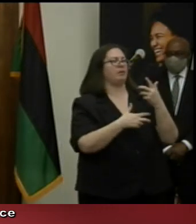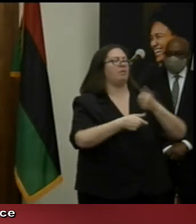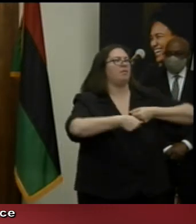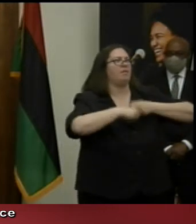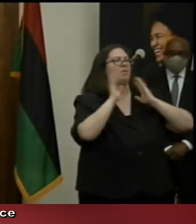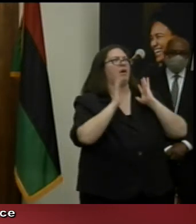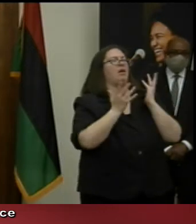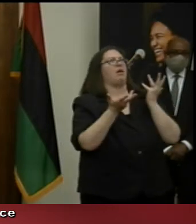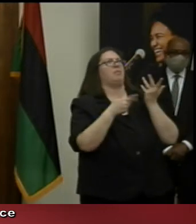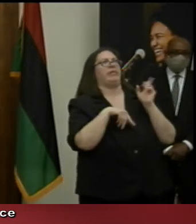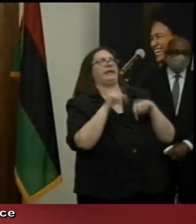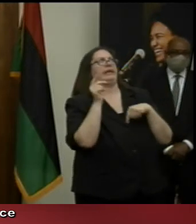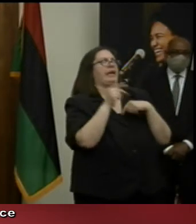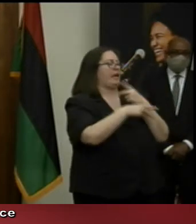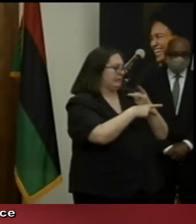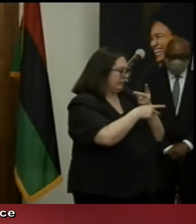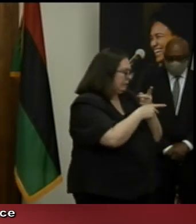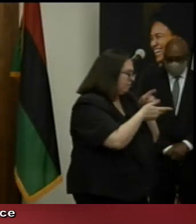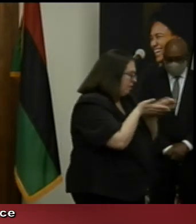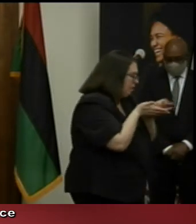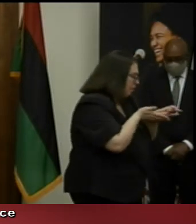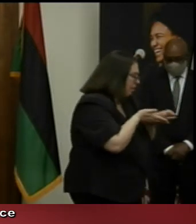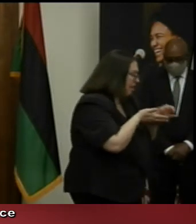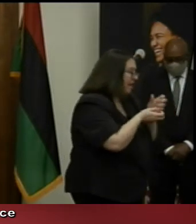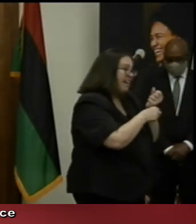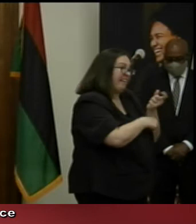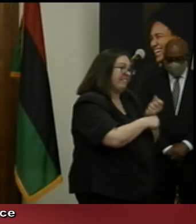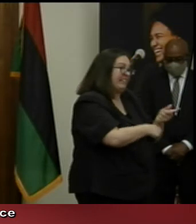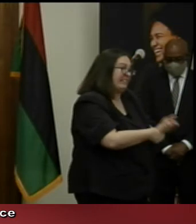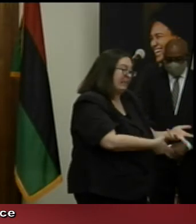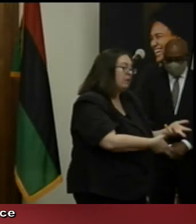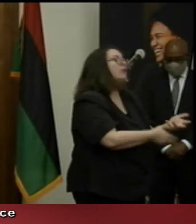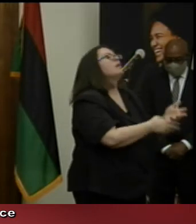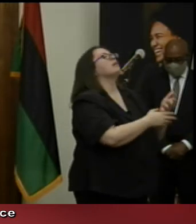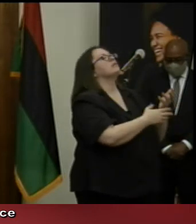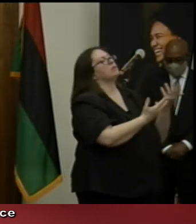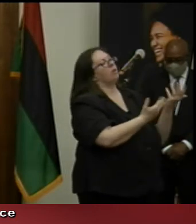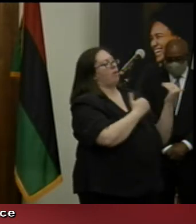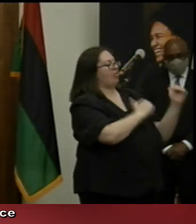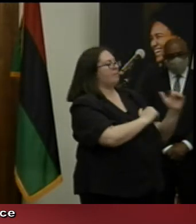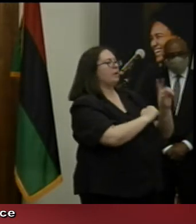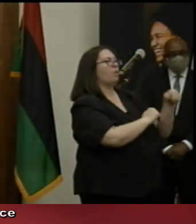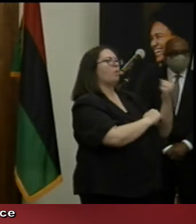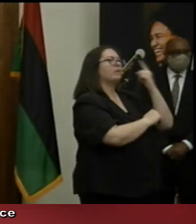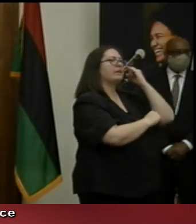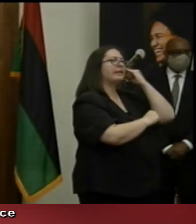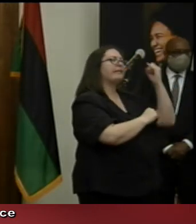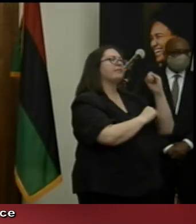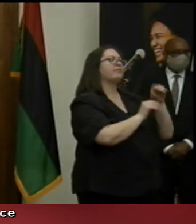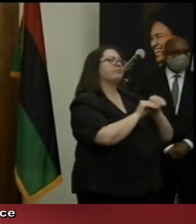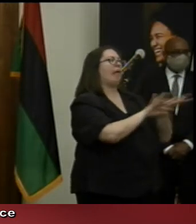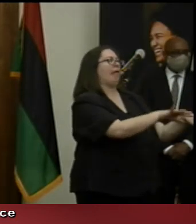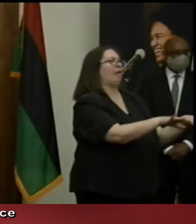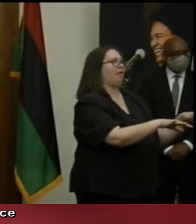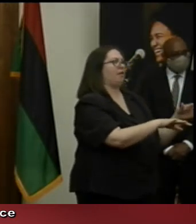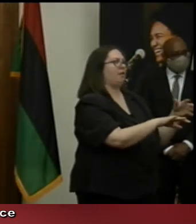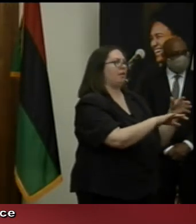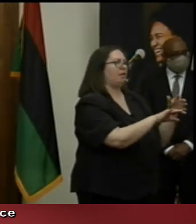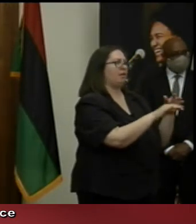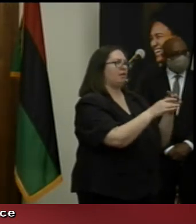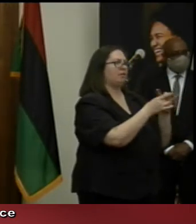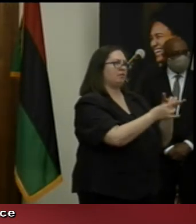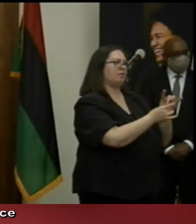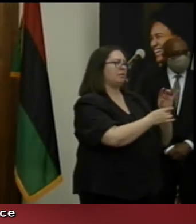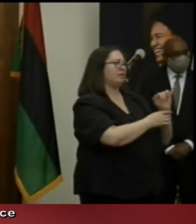capacity to actually do it during the season. So they limited to only clusters and outbreaks associated with influenza, but that's